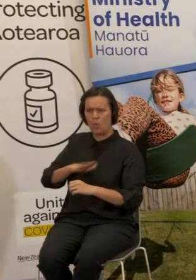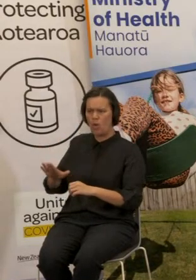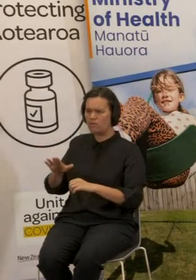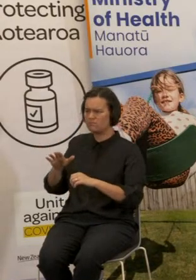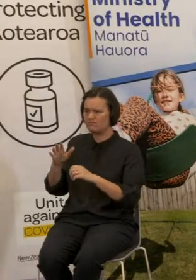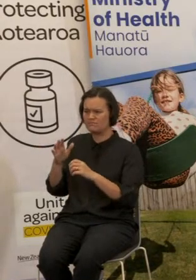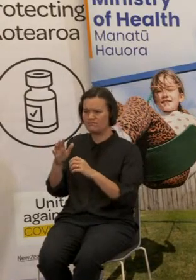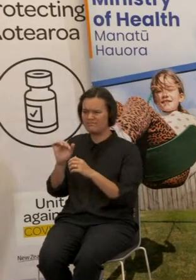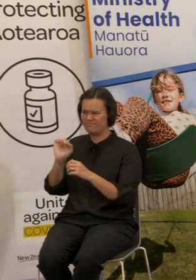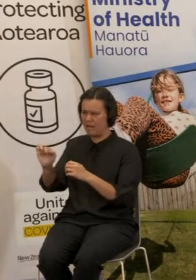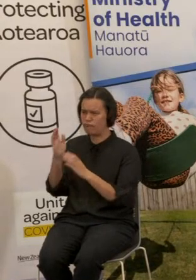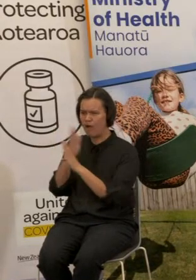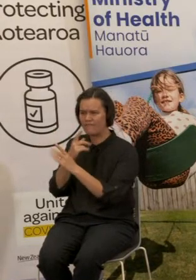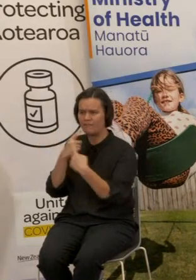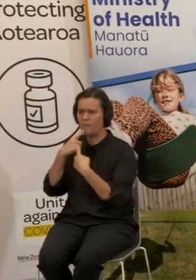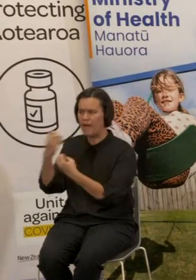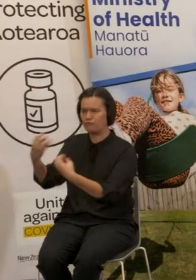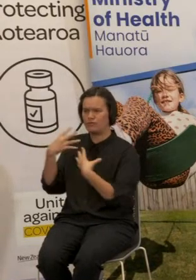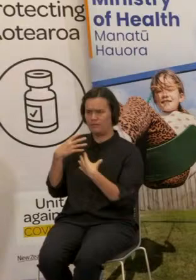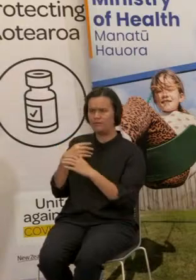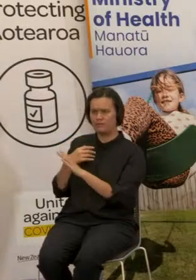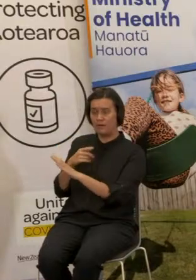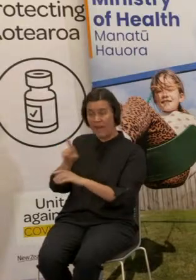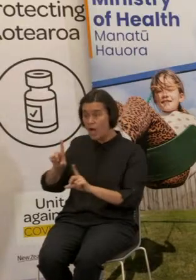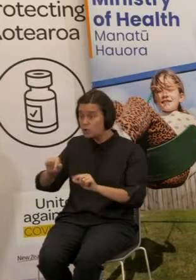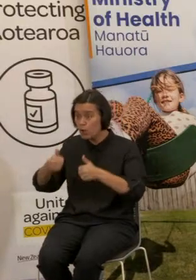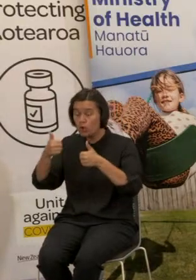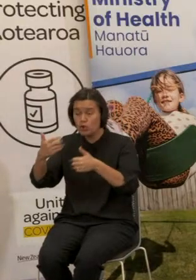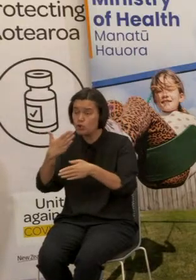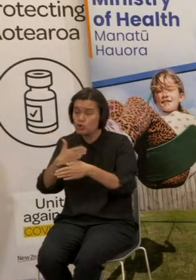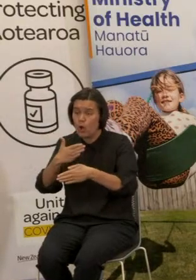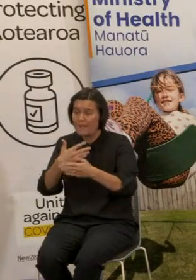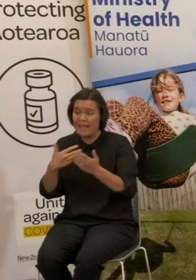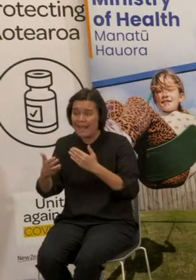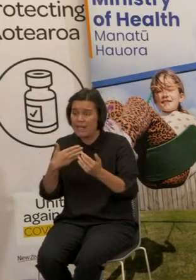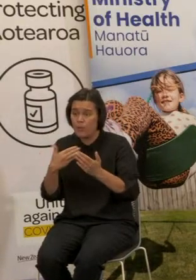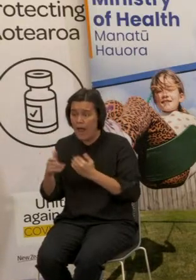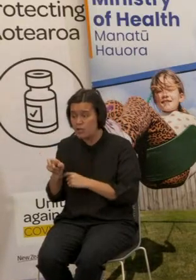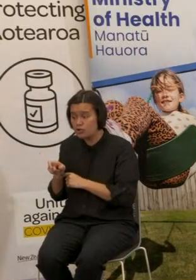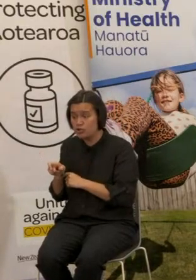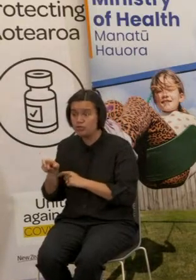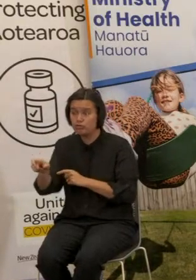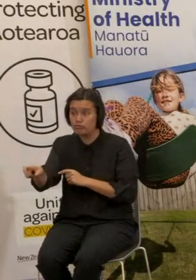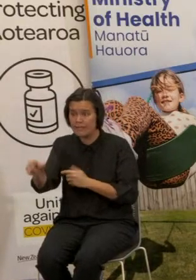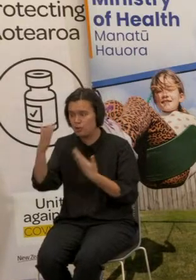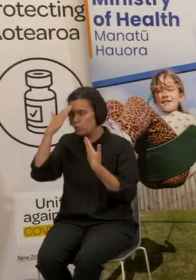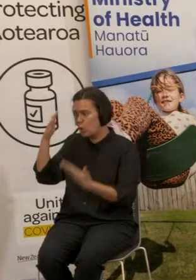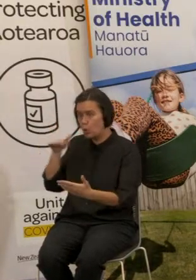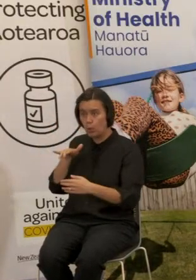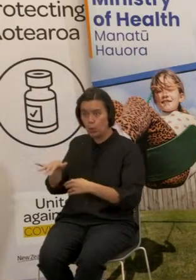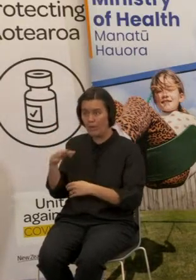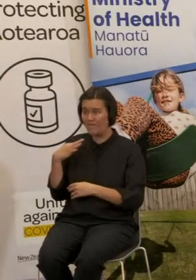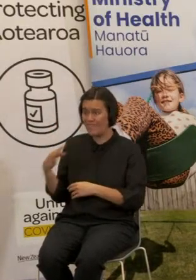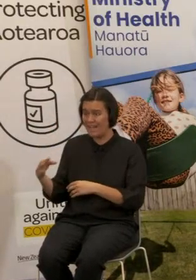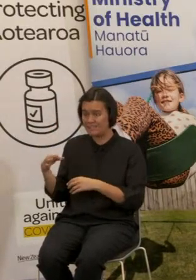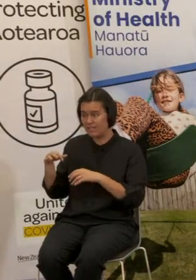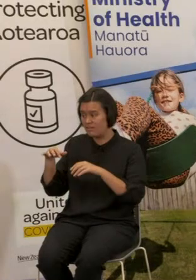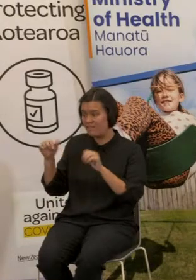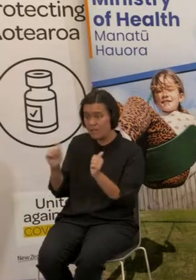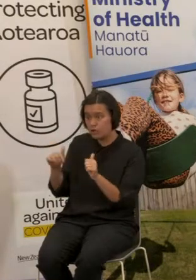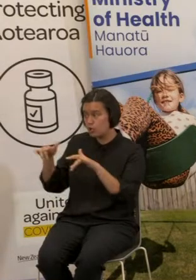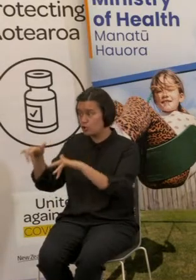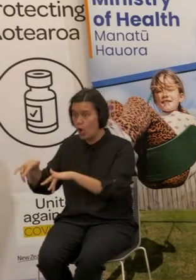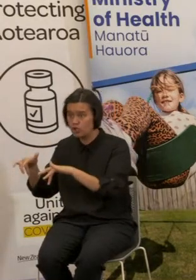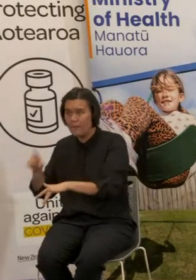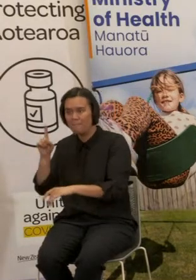level, and they're doing a great job. I was in Waitara, they were door knocking, chased by a few dogs, asking lots of whānau how they